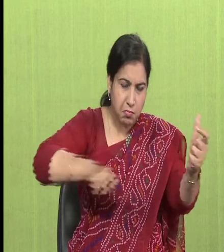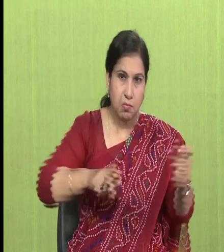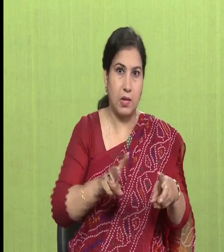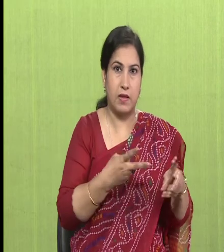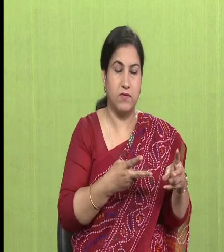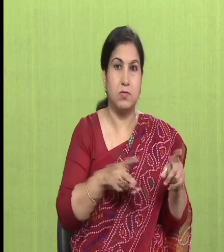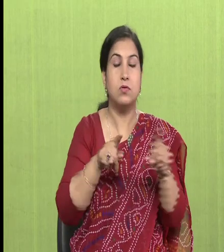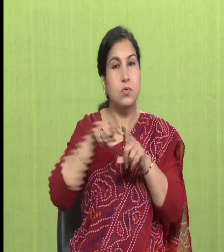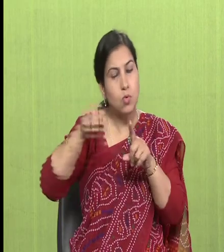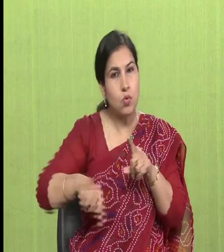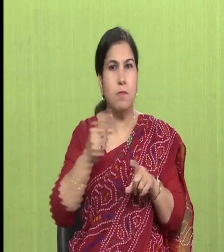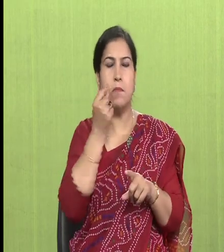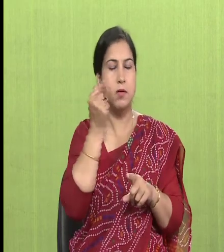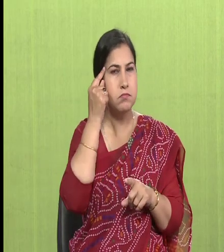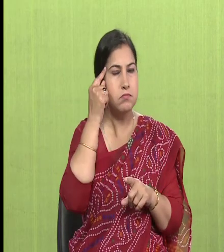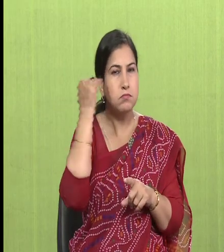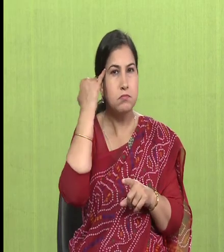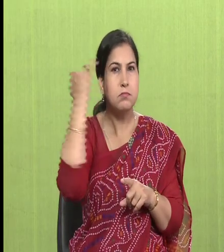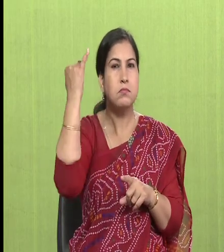Therefore, man invented light